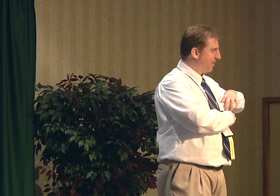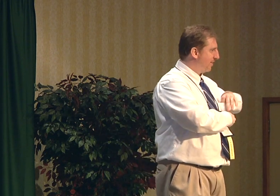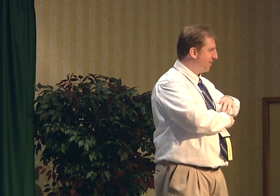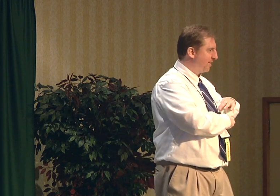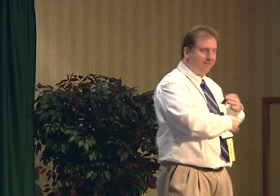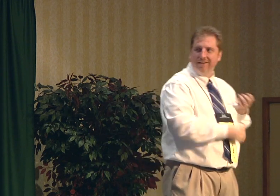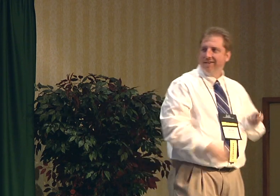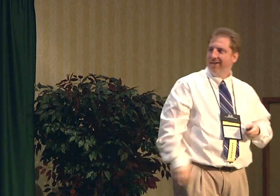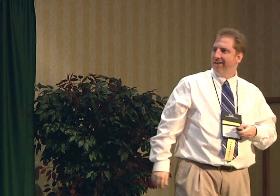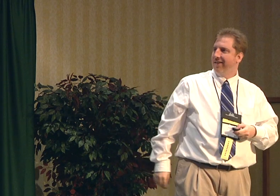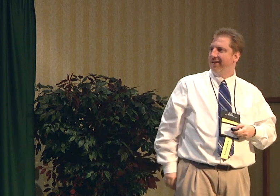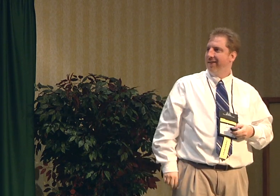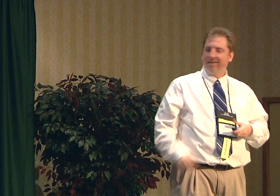So what do you think?